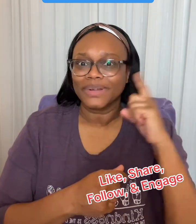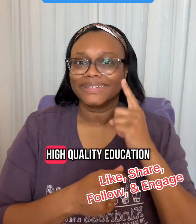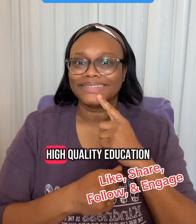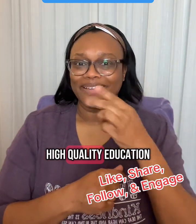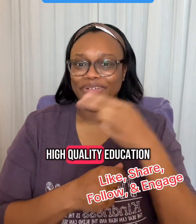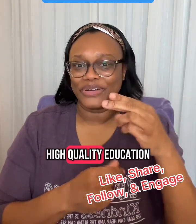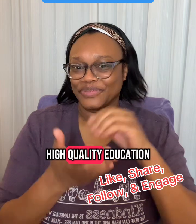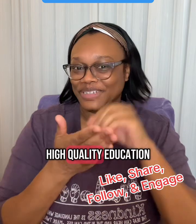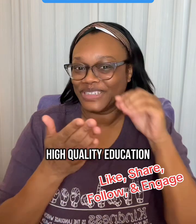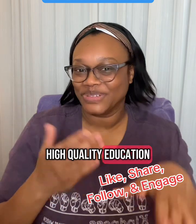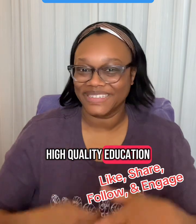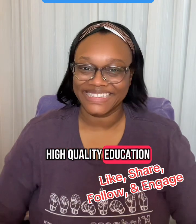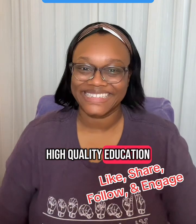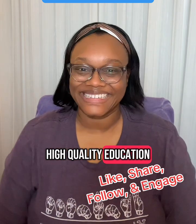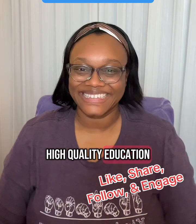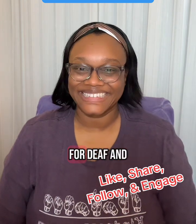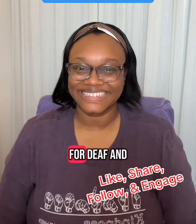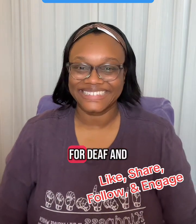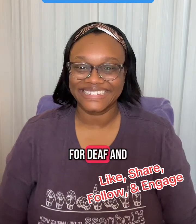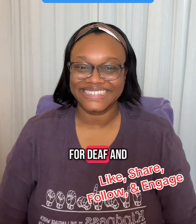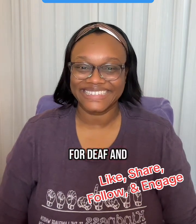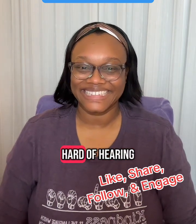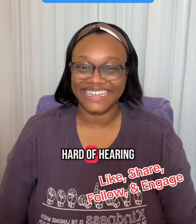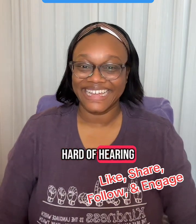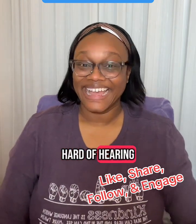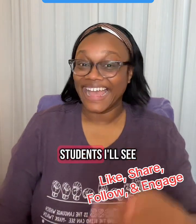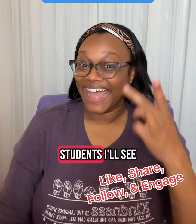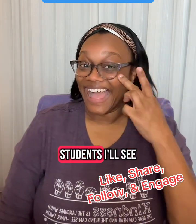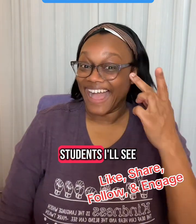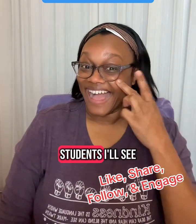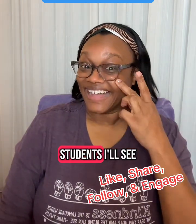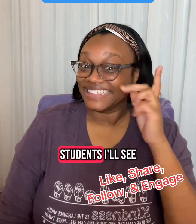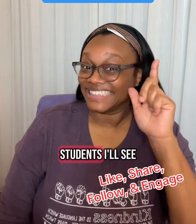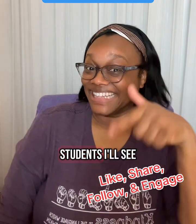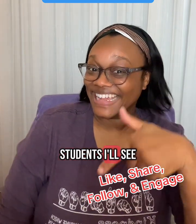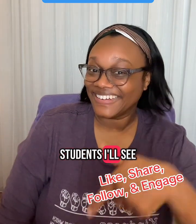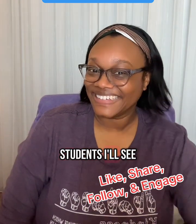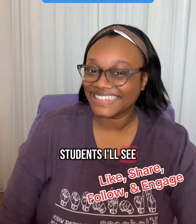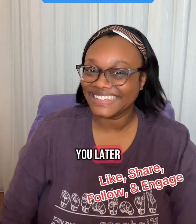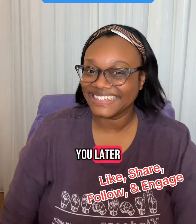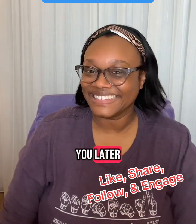High Quality Education for Deaf and Hard of Hearing Students. I'll see you later.